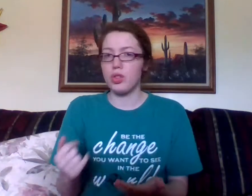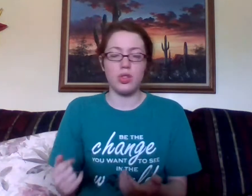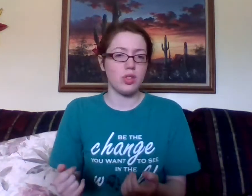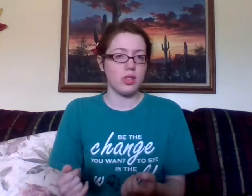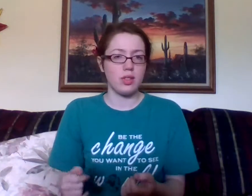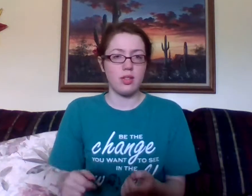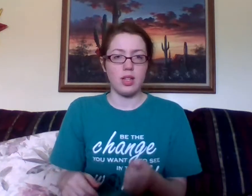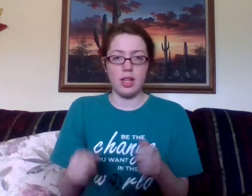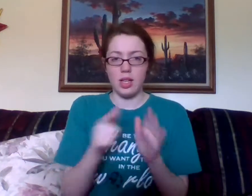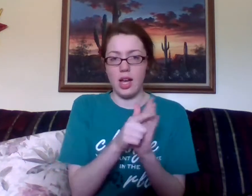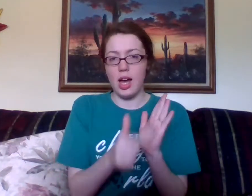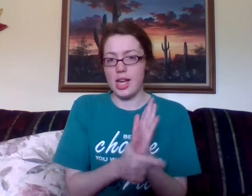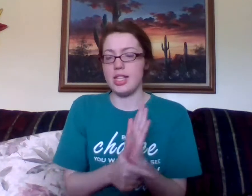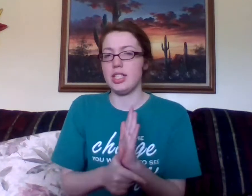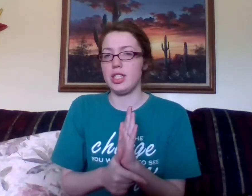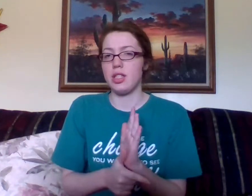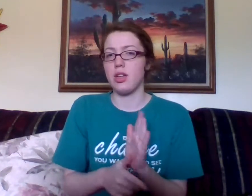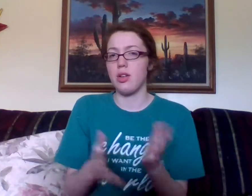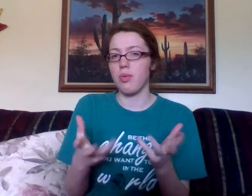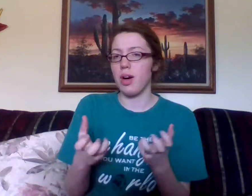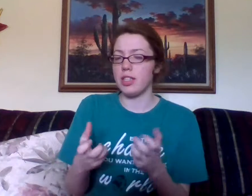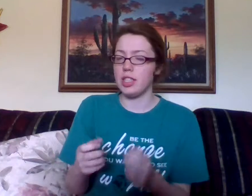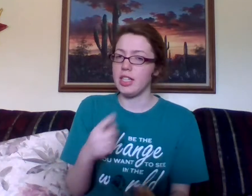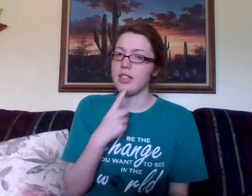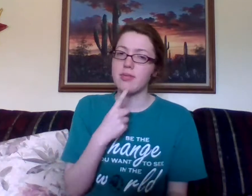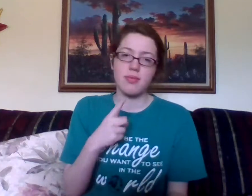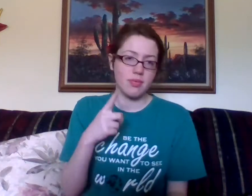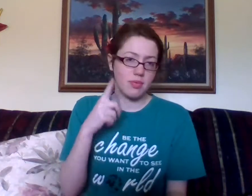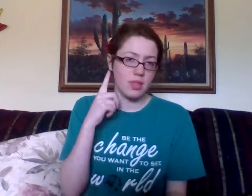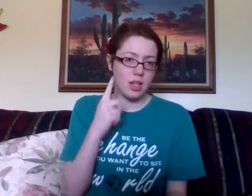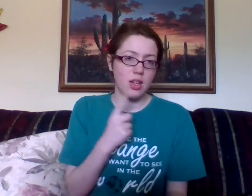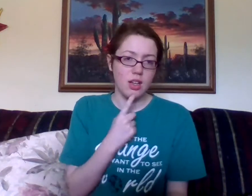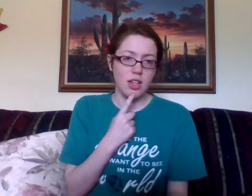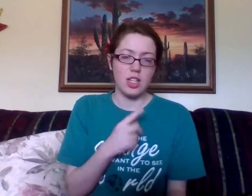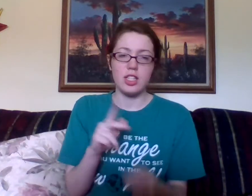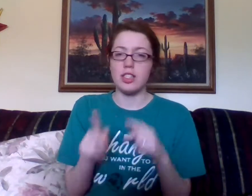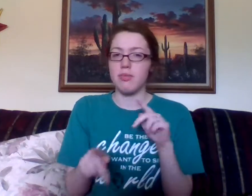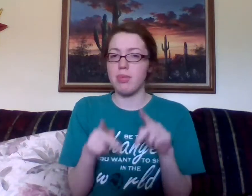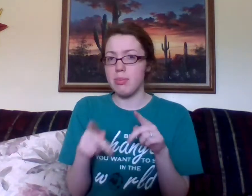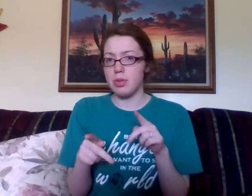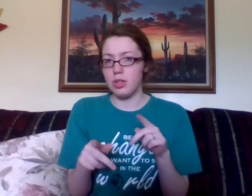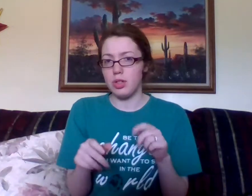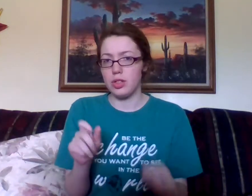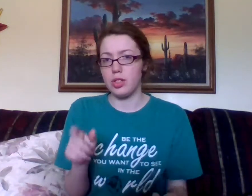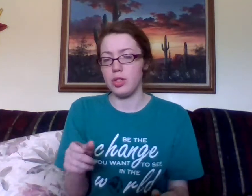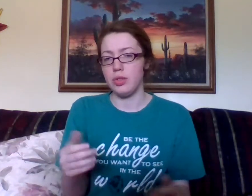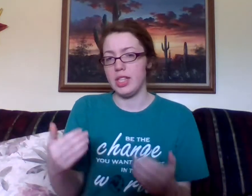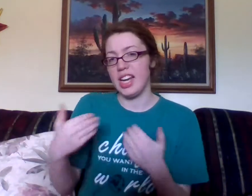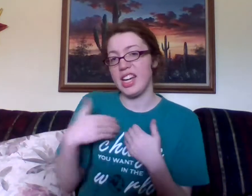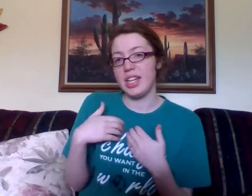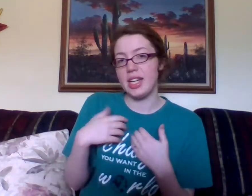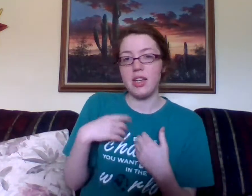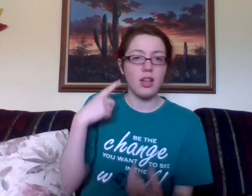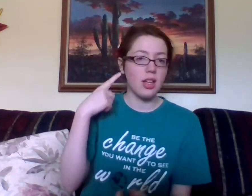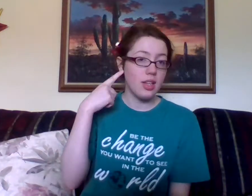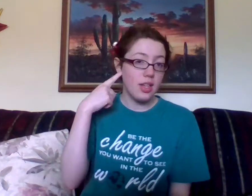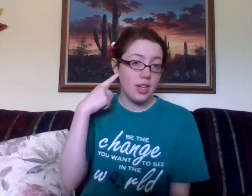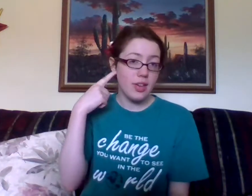schools laws wanting deaf people to get